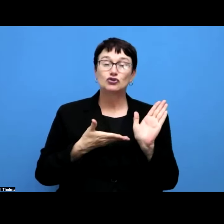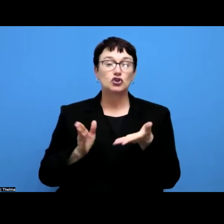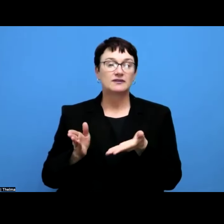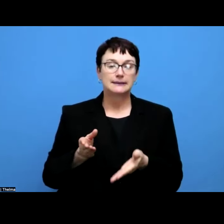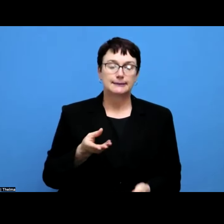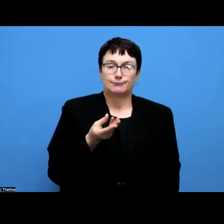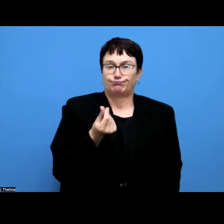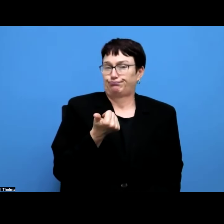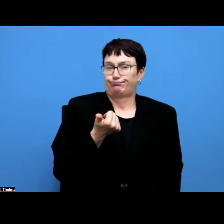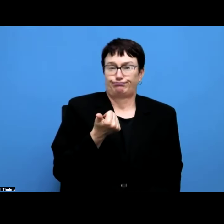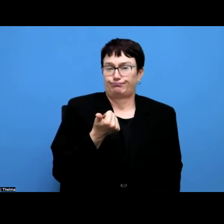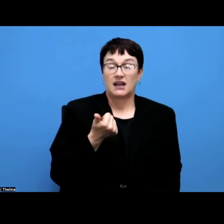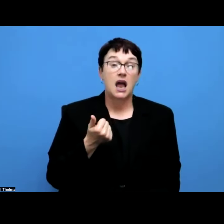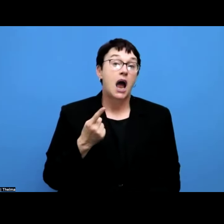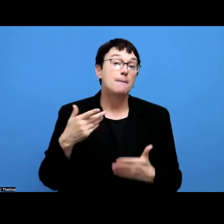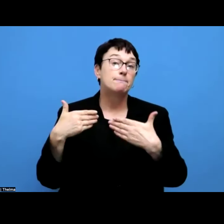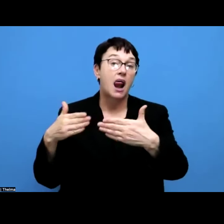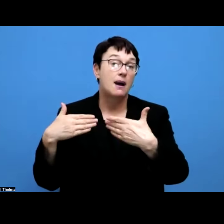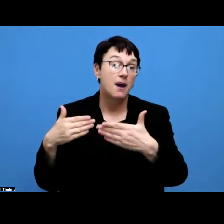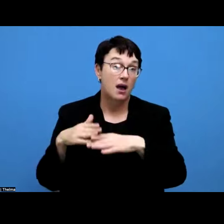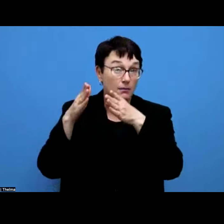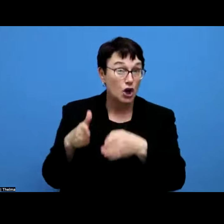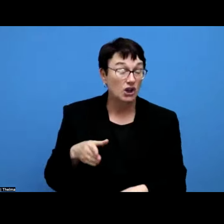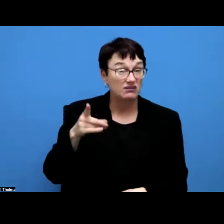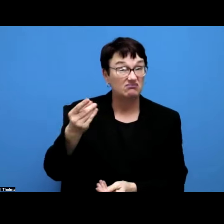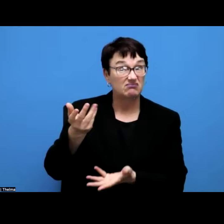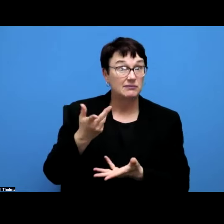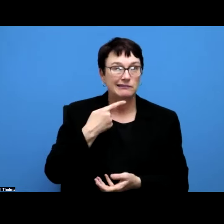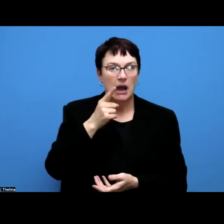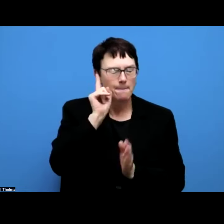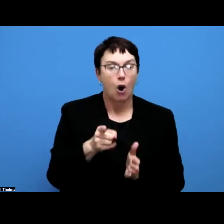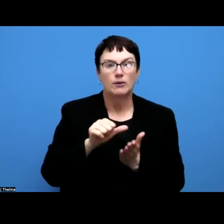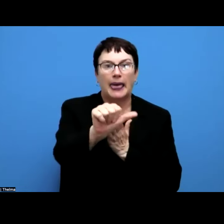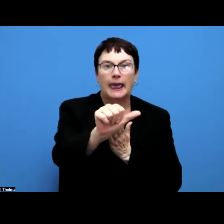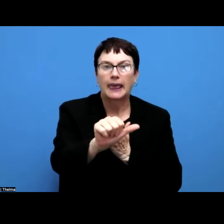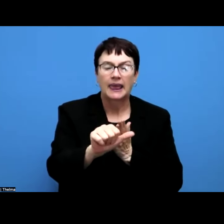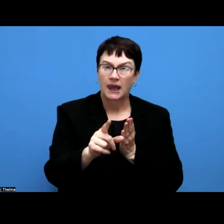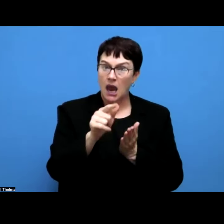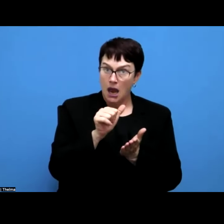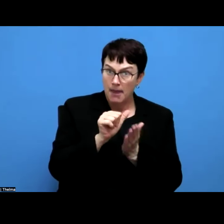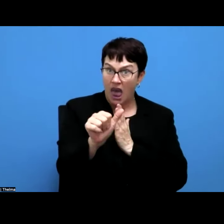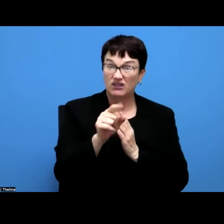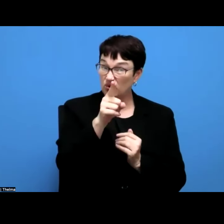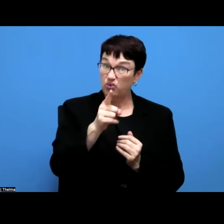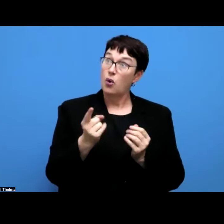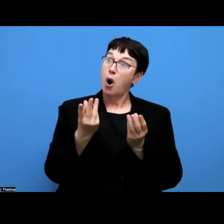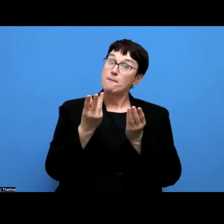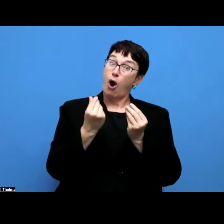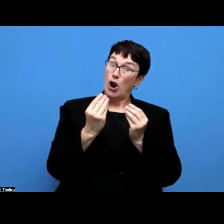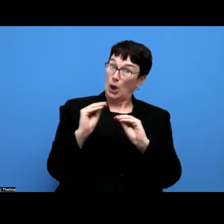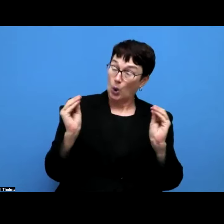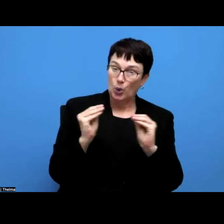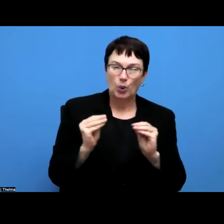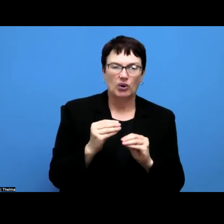told us, you must pay for everything, and unless you have unlimited resources, there's no way to provide all supports